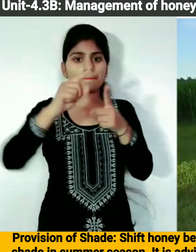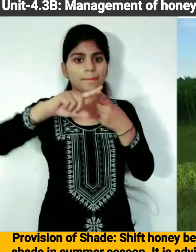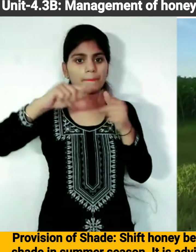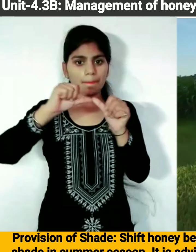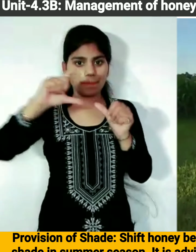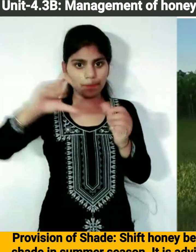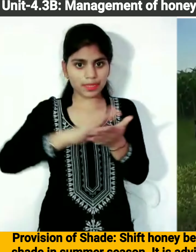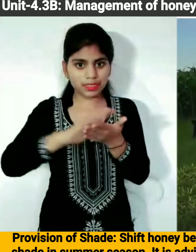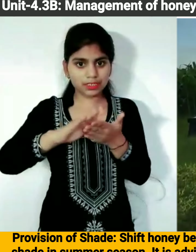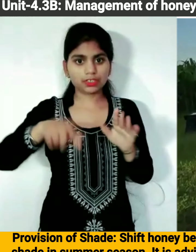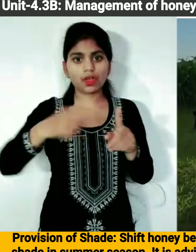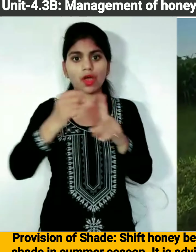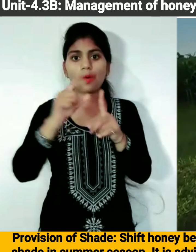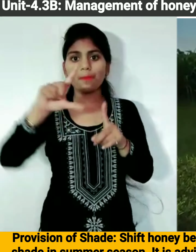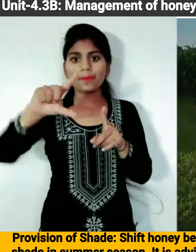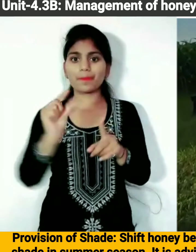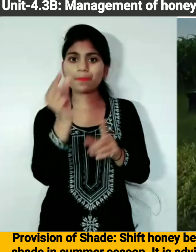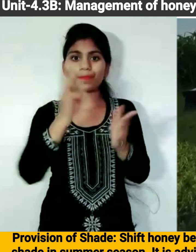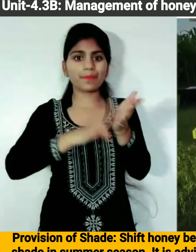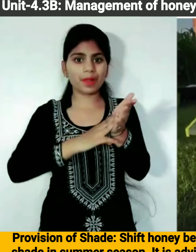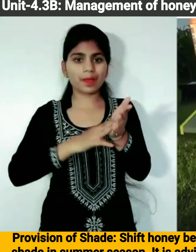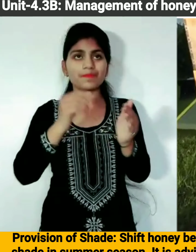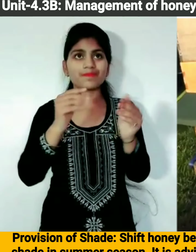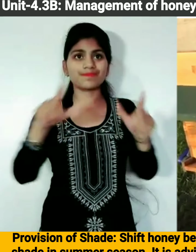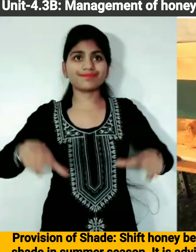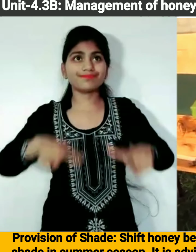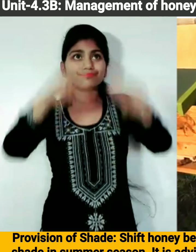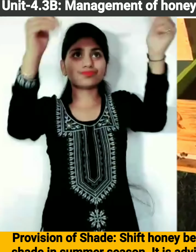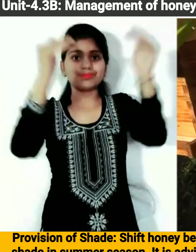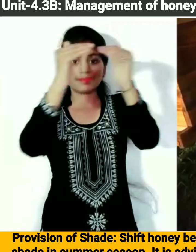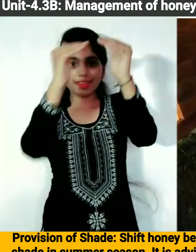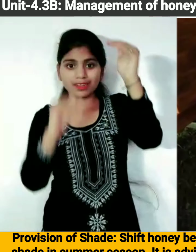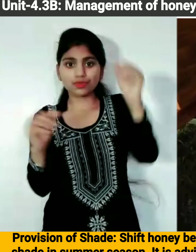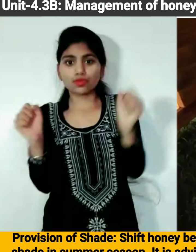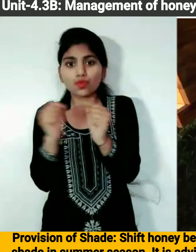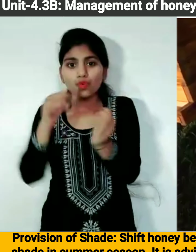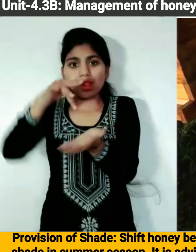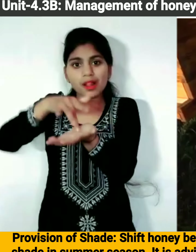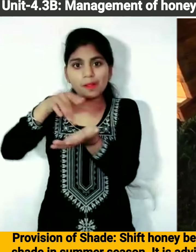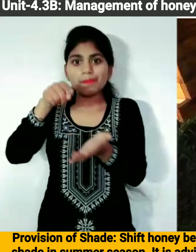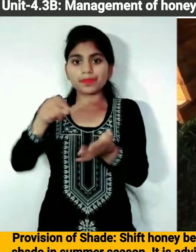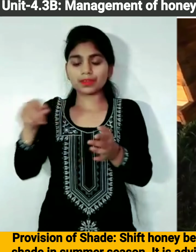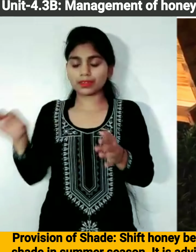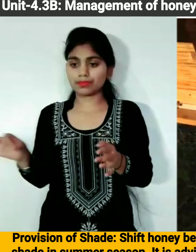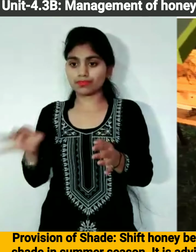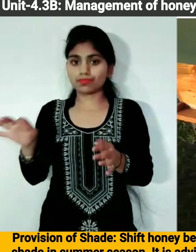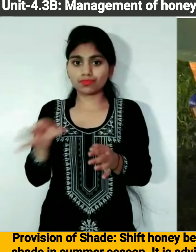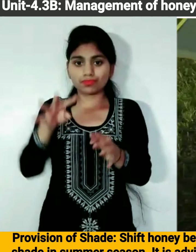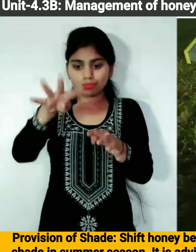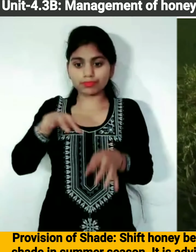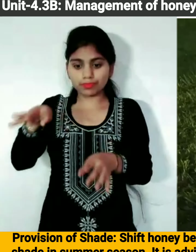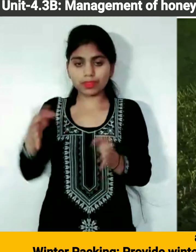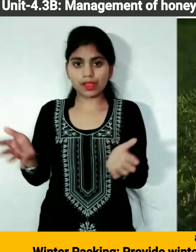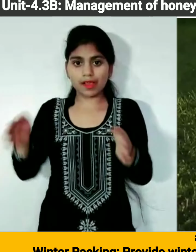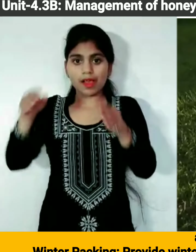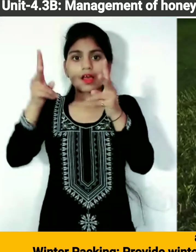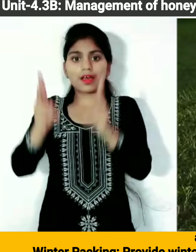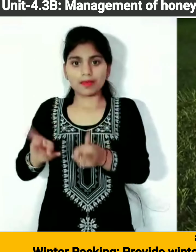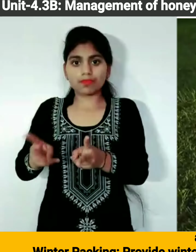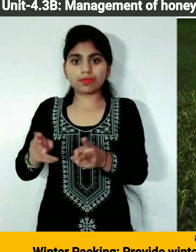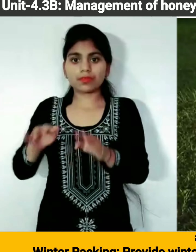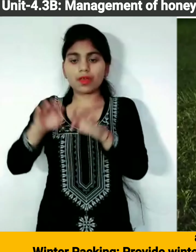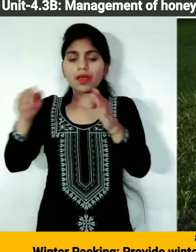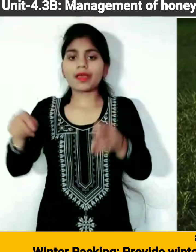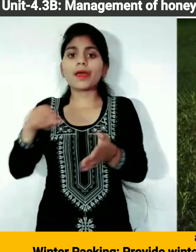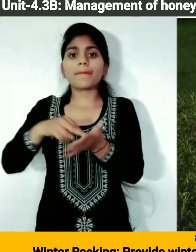peach, plum, etc. during the proper season, which may provide